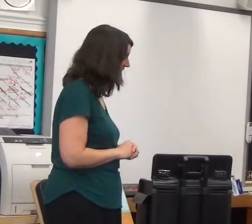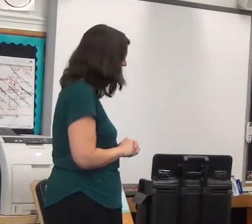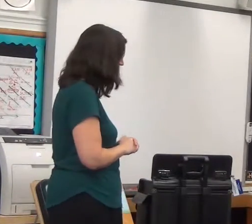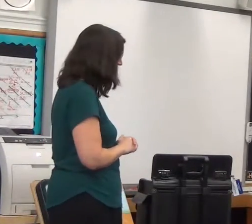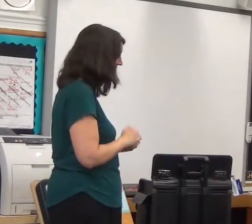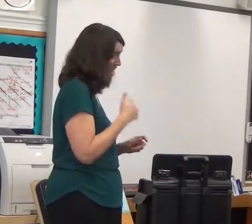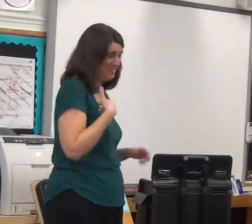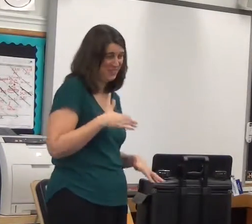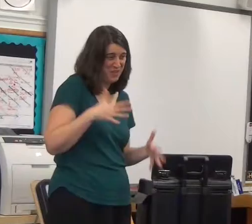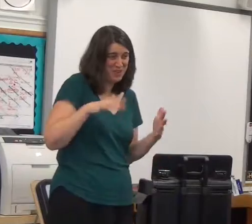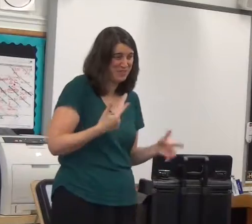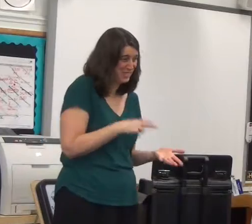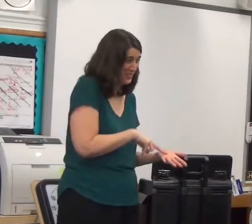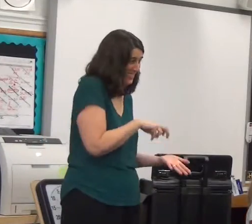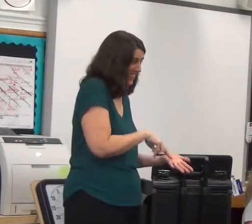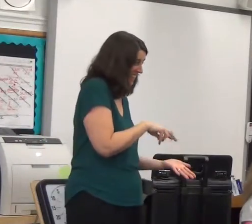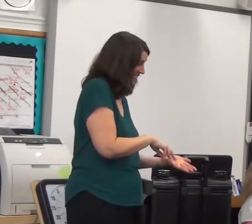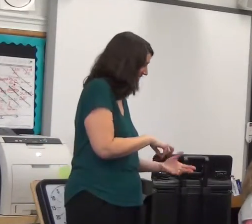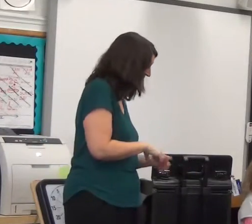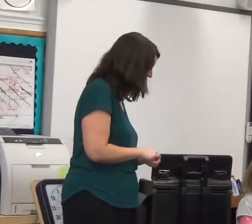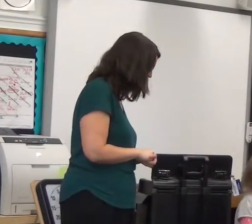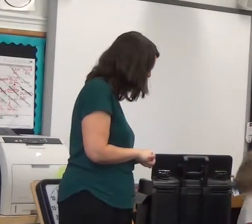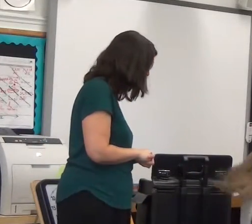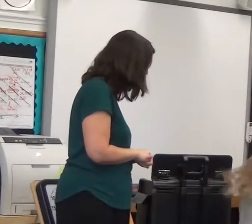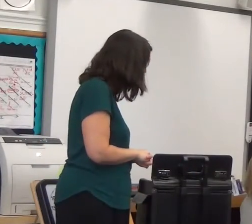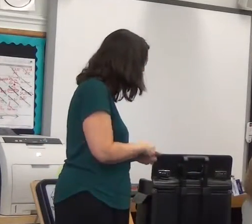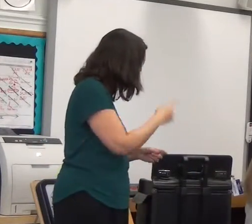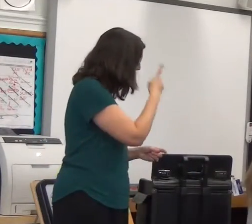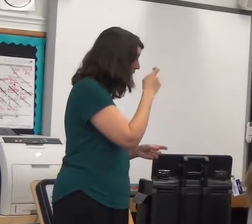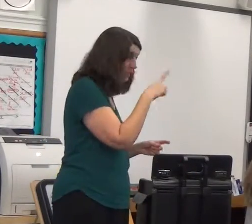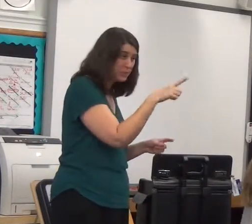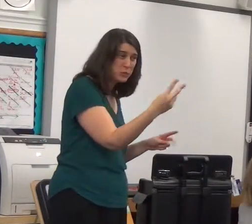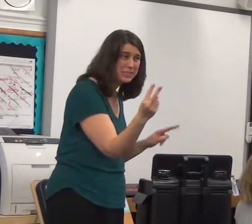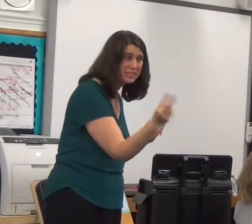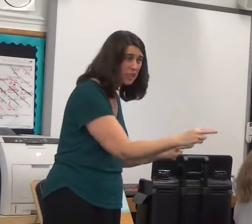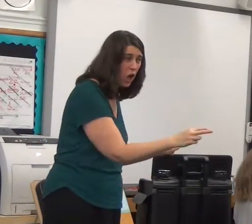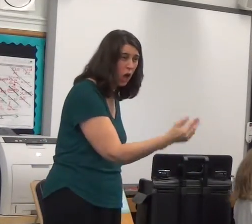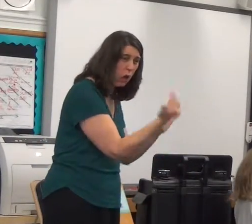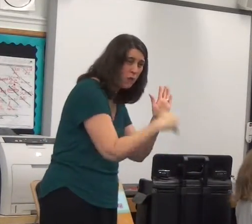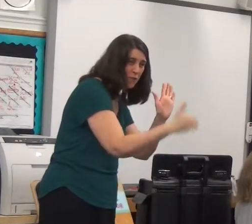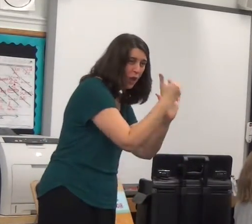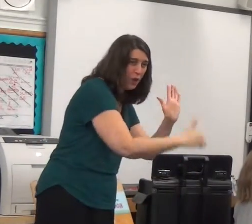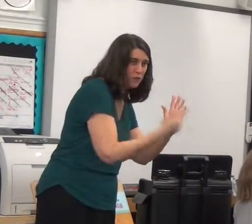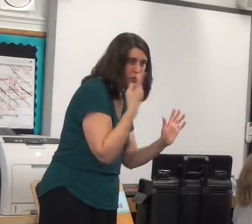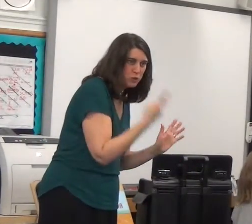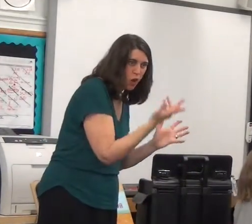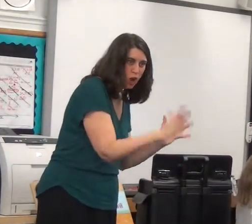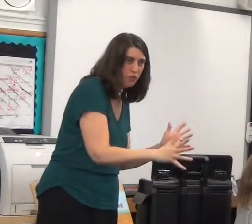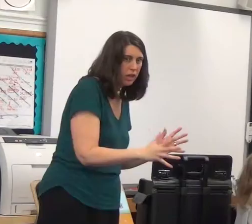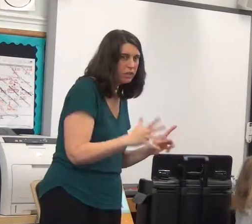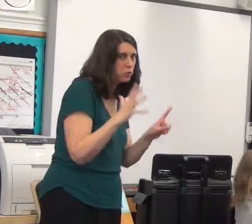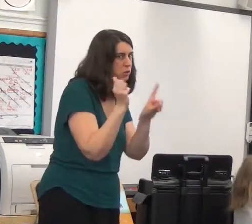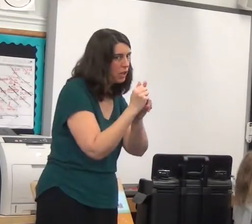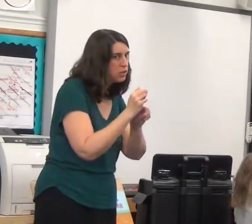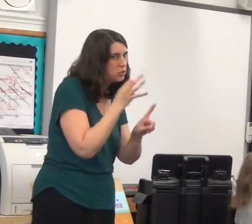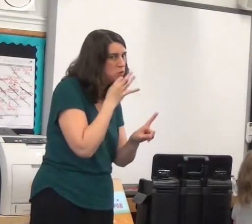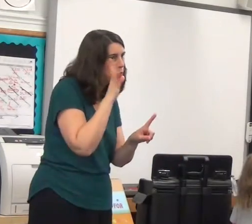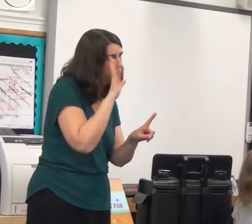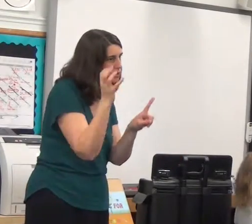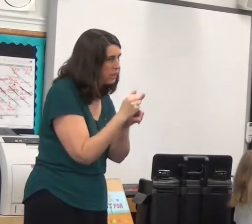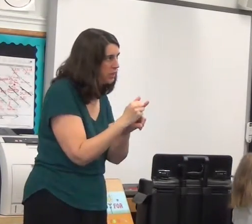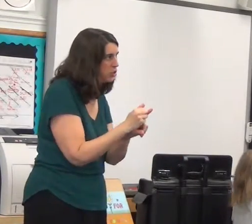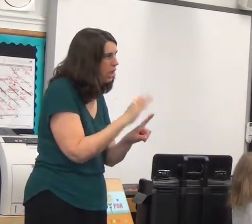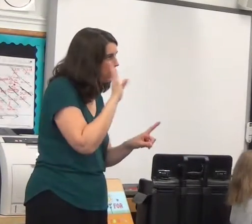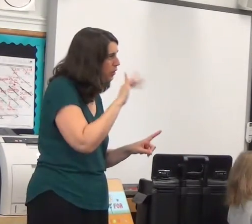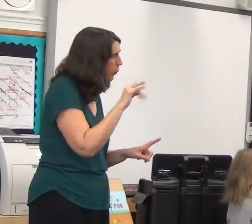Because you're so excited. But also because you've seen me do this twice. You've seen me do